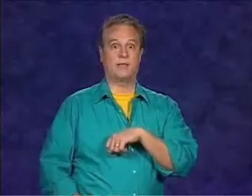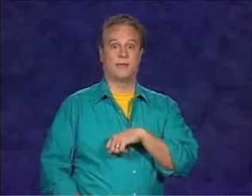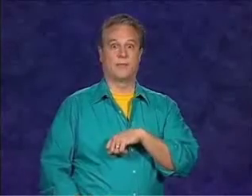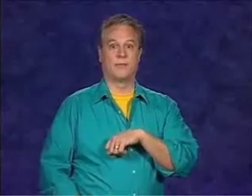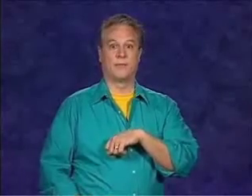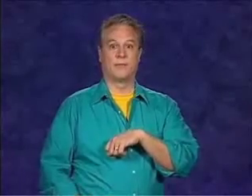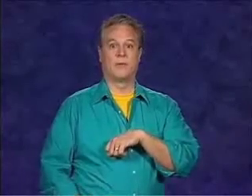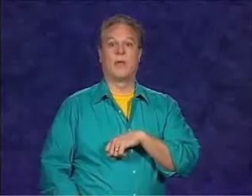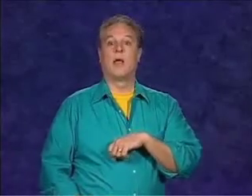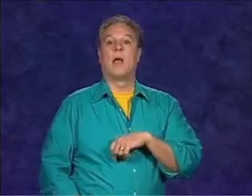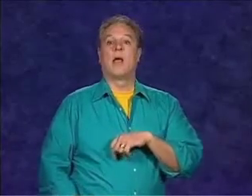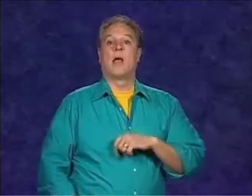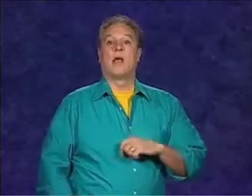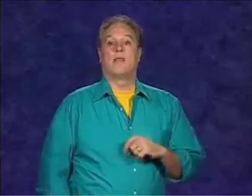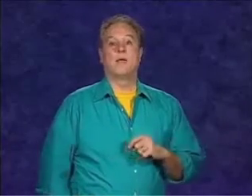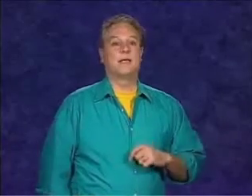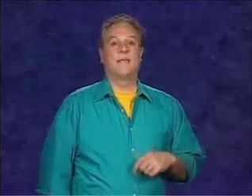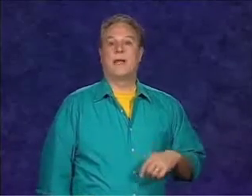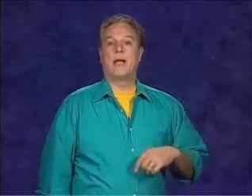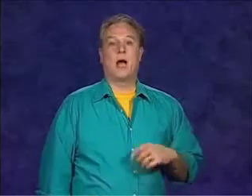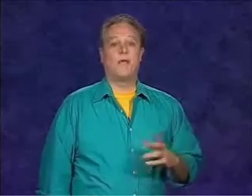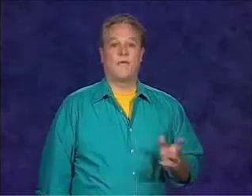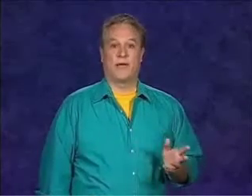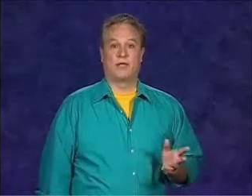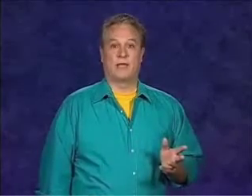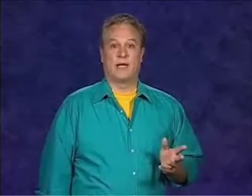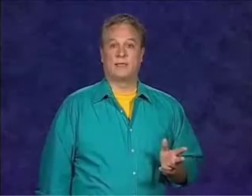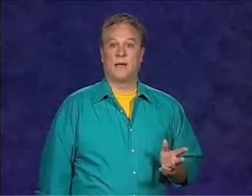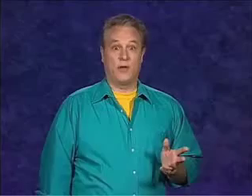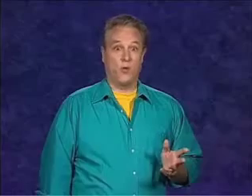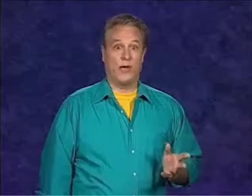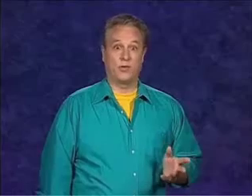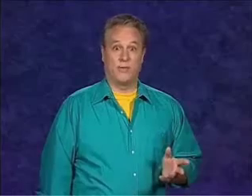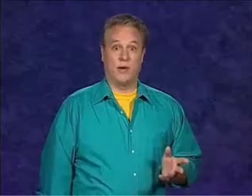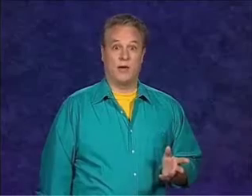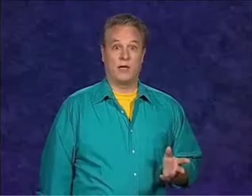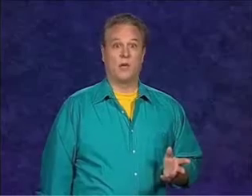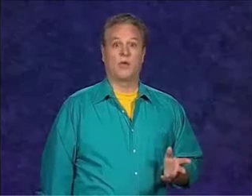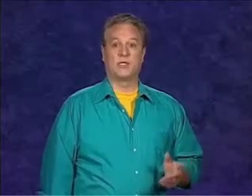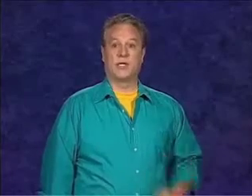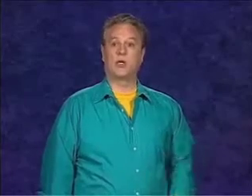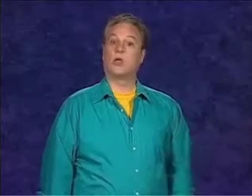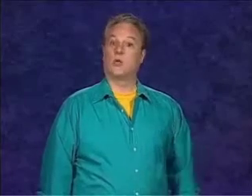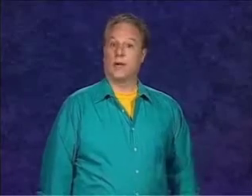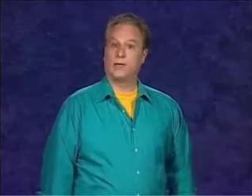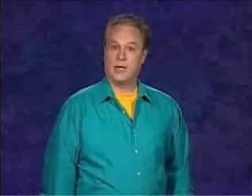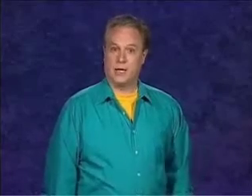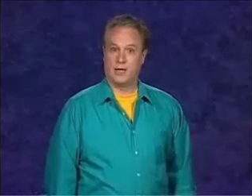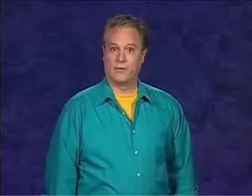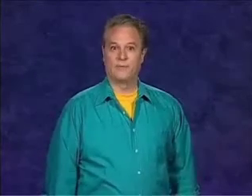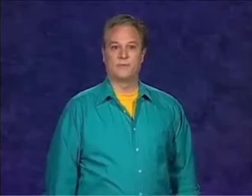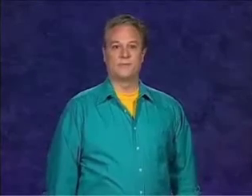custom. This and many other French signs made their way to America with teacher Lorraine Claire.